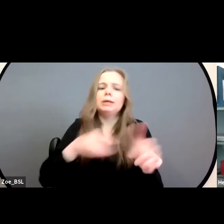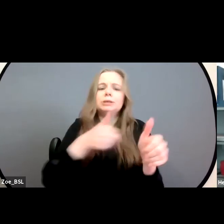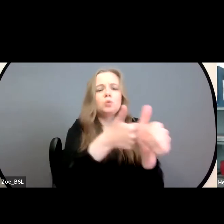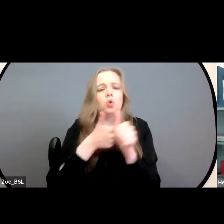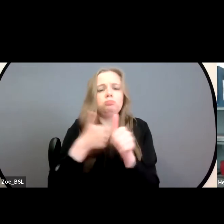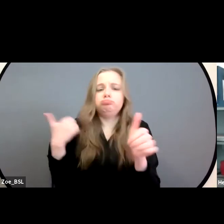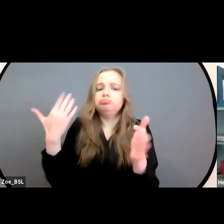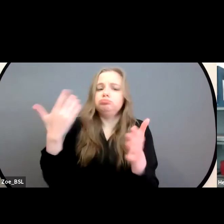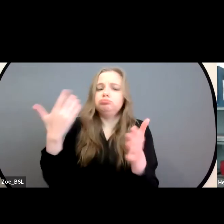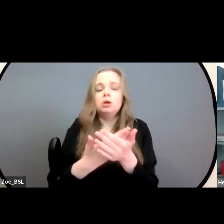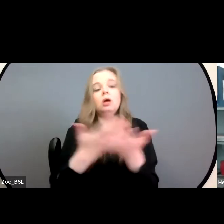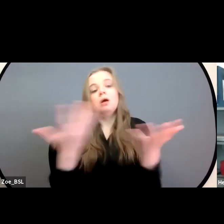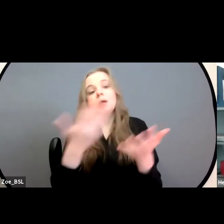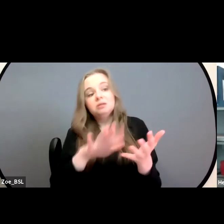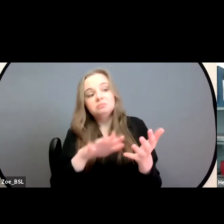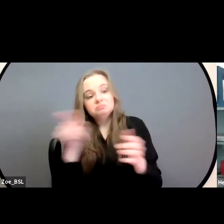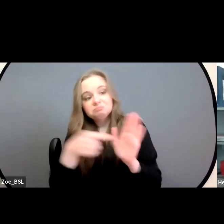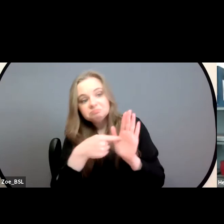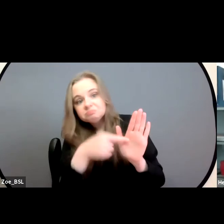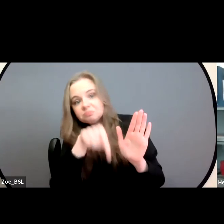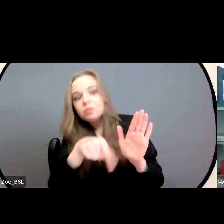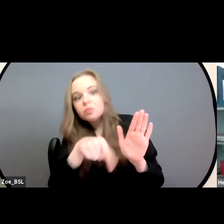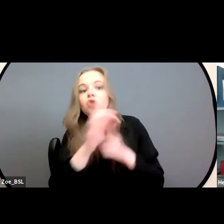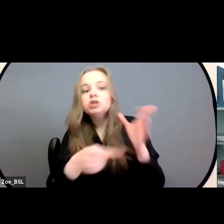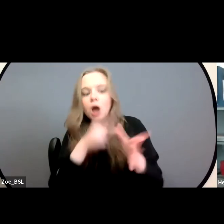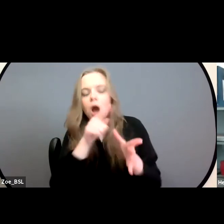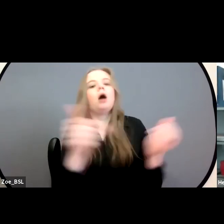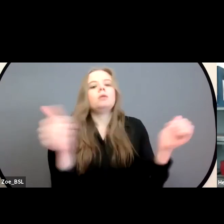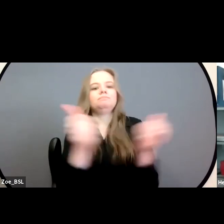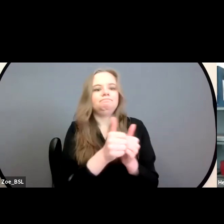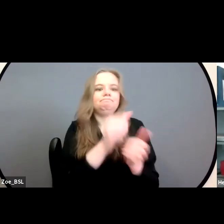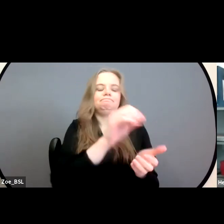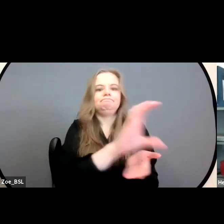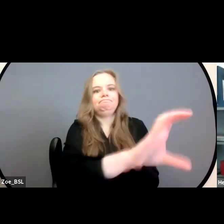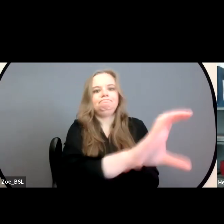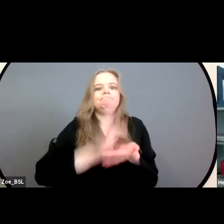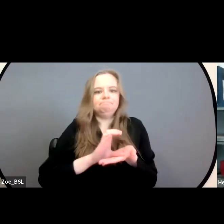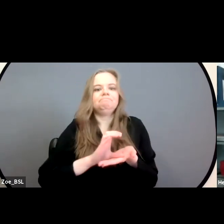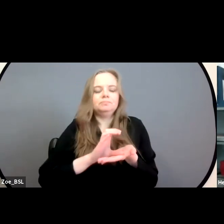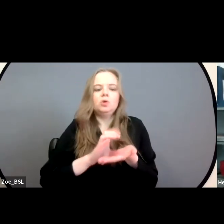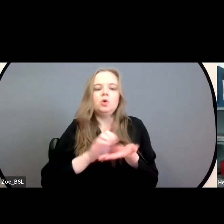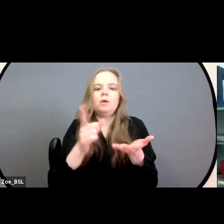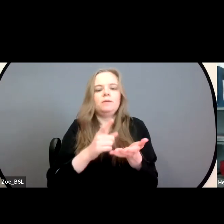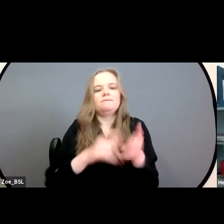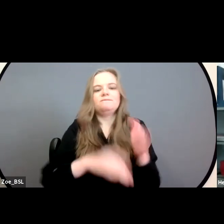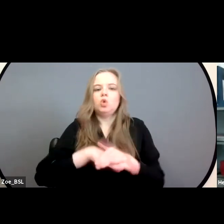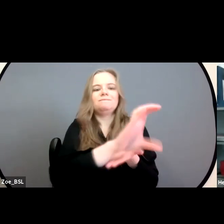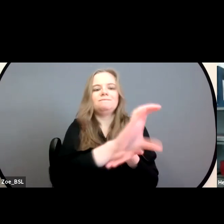they immediately saw the value and made an exceptional grant to us to fund it in full. And so I want to say an enormous thank you to